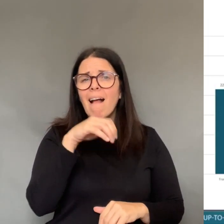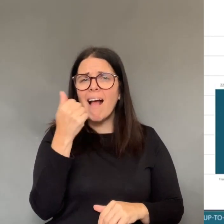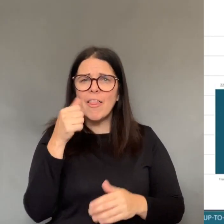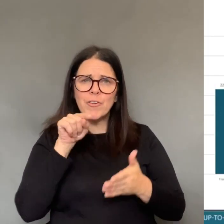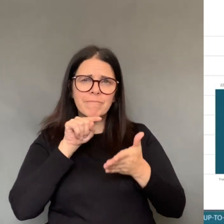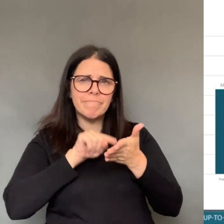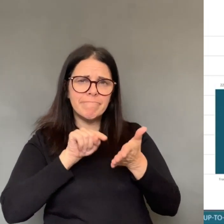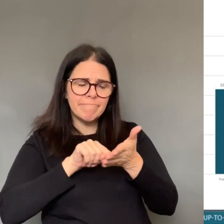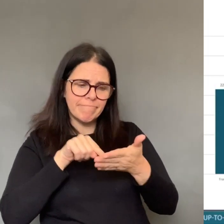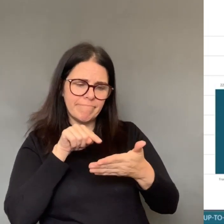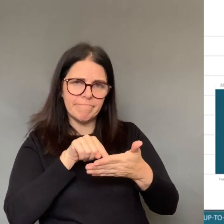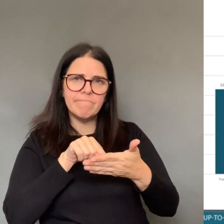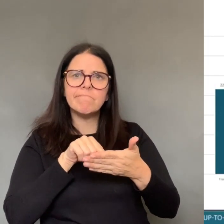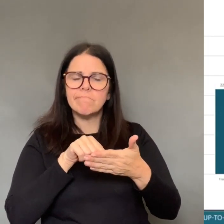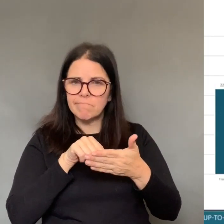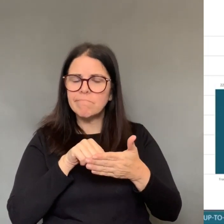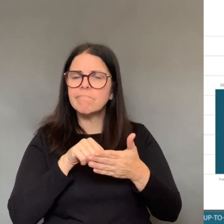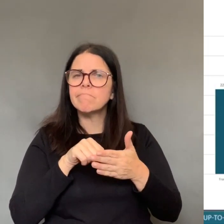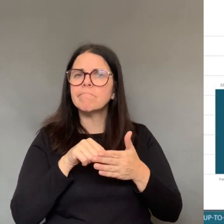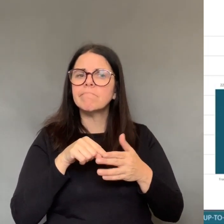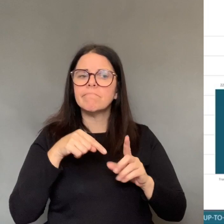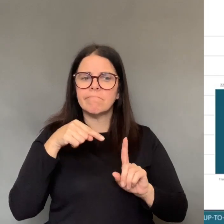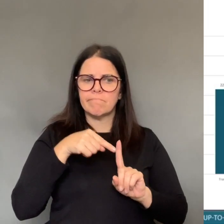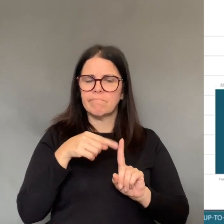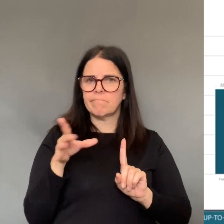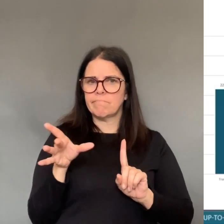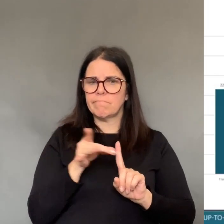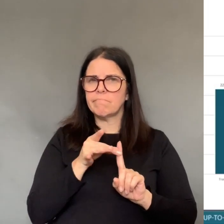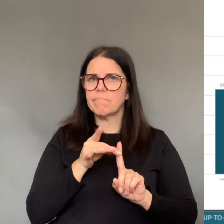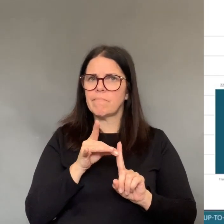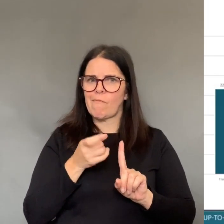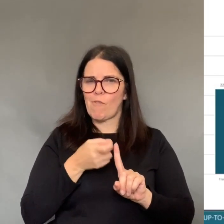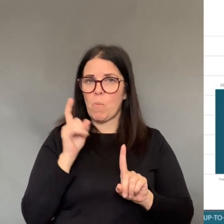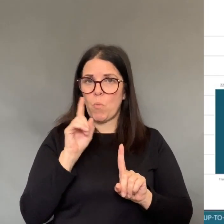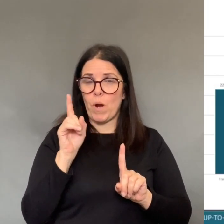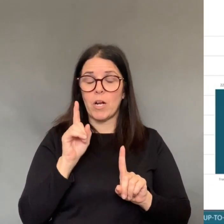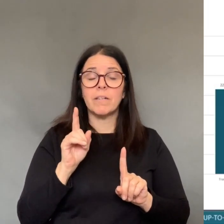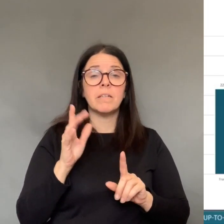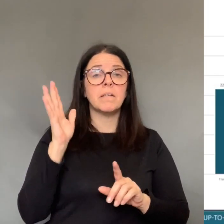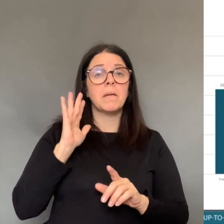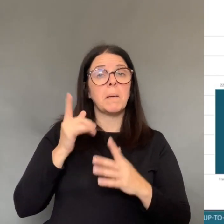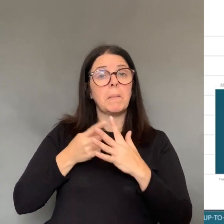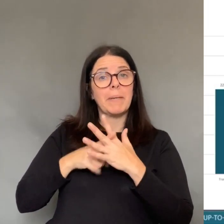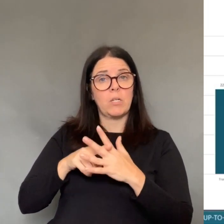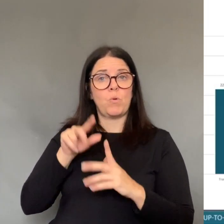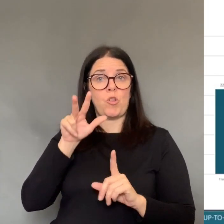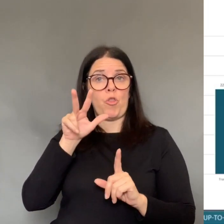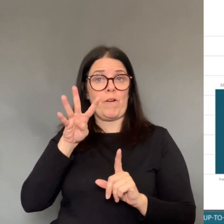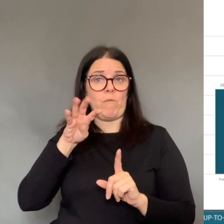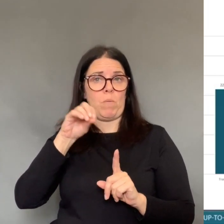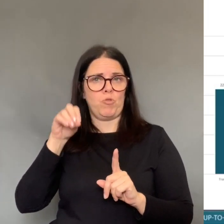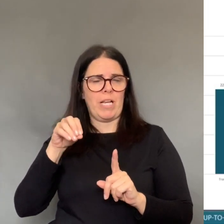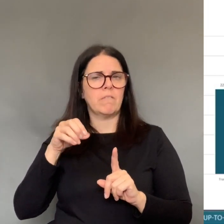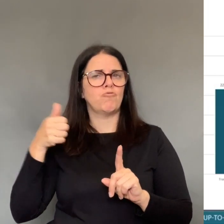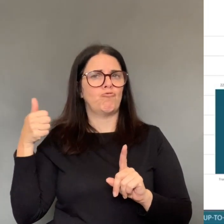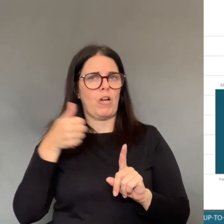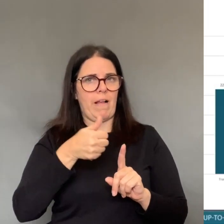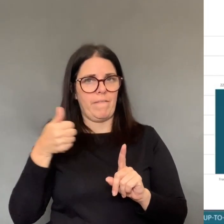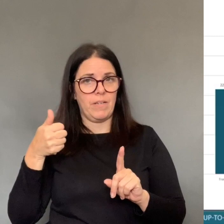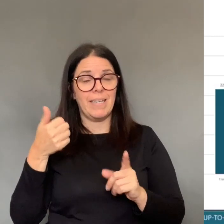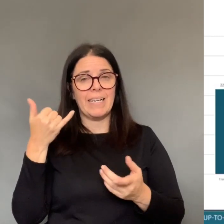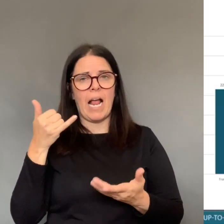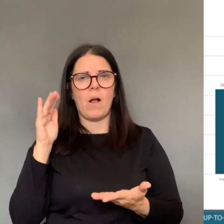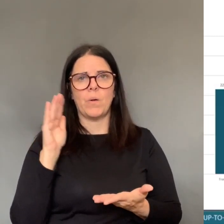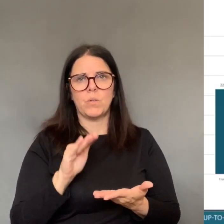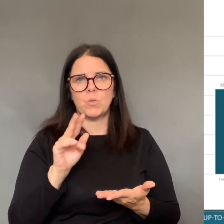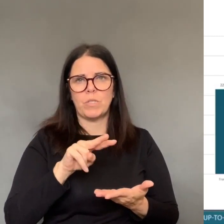This week it has gone down to 22%. Understandably, because of stricter restriction on people crossing border, people going out.